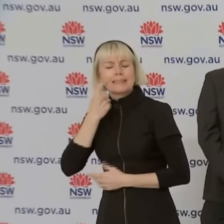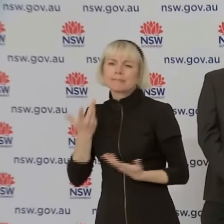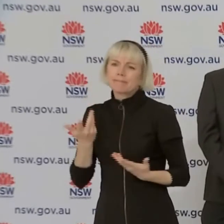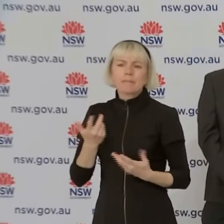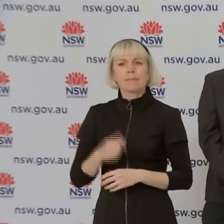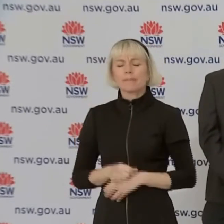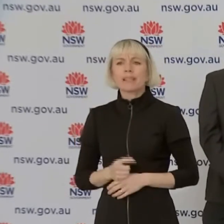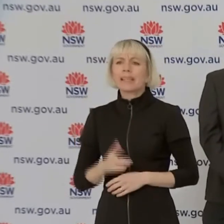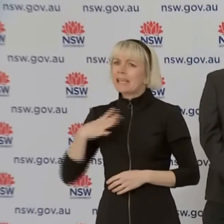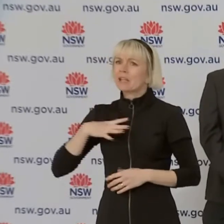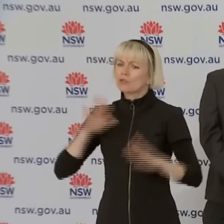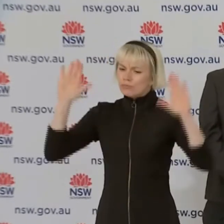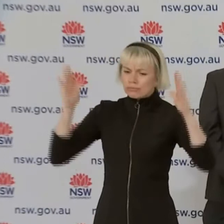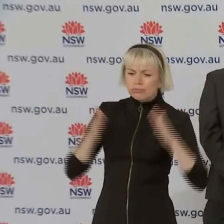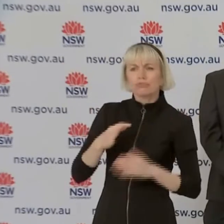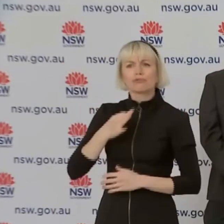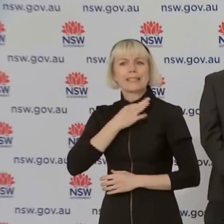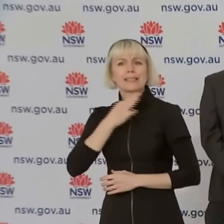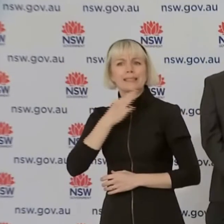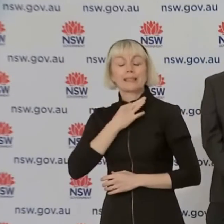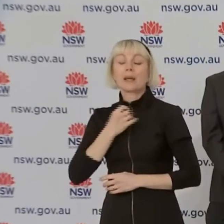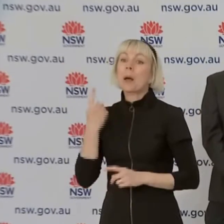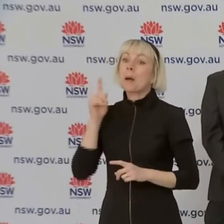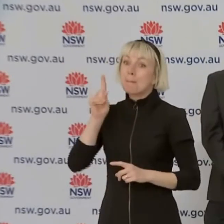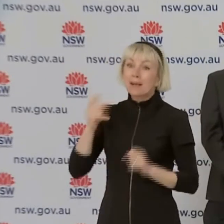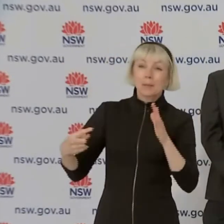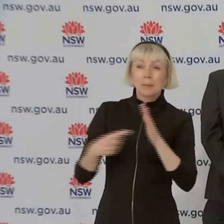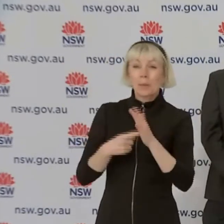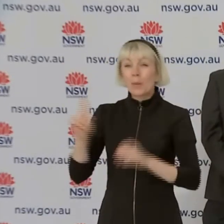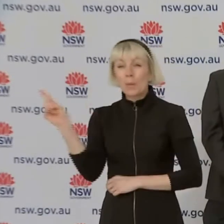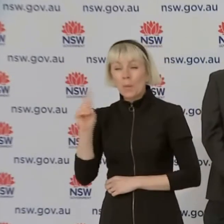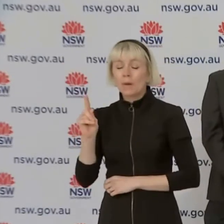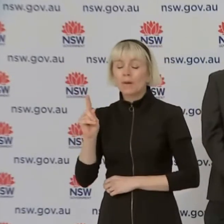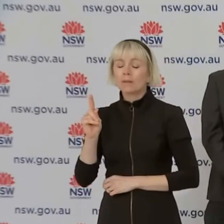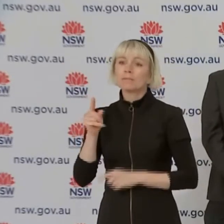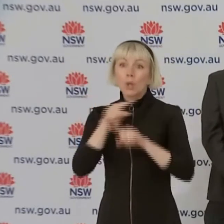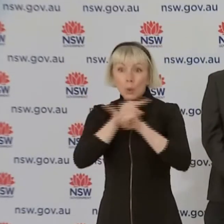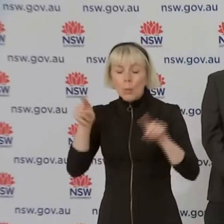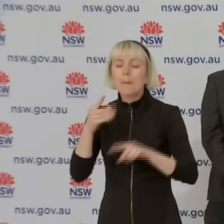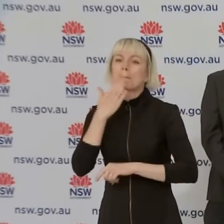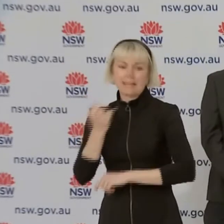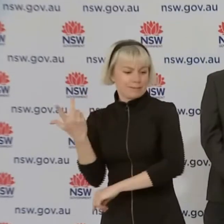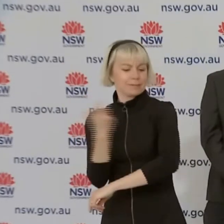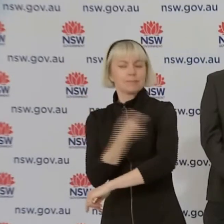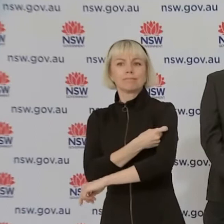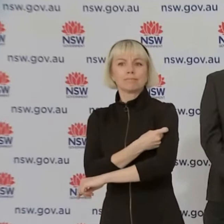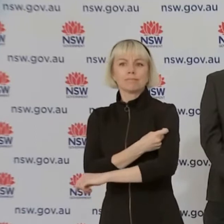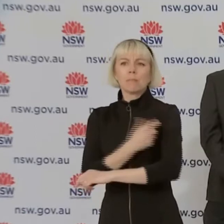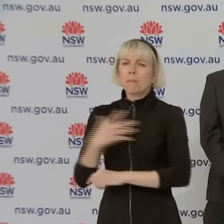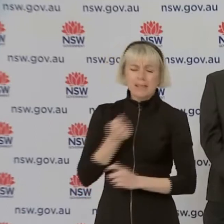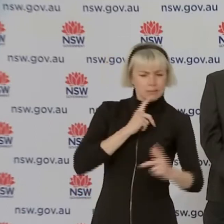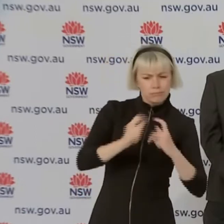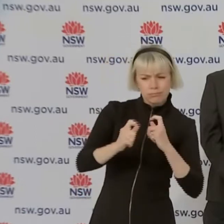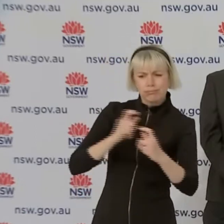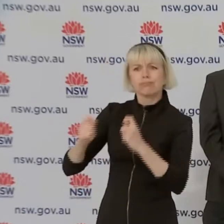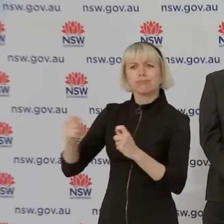the chance of spread of the virus, but also increase the vaccination rates in that critical part of Western Sydney, and hopefully they'll then be able to encourage their